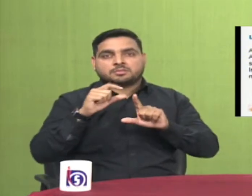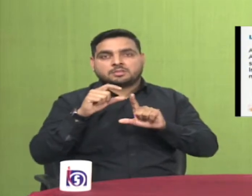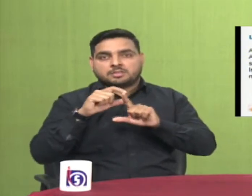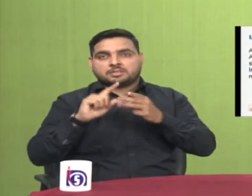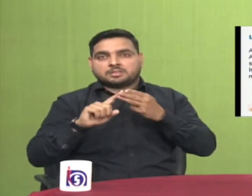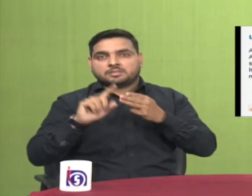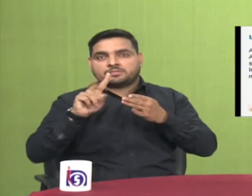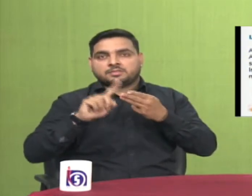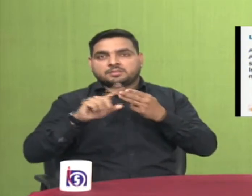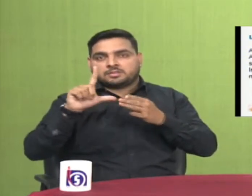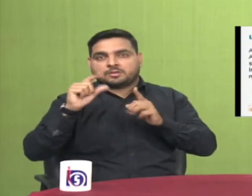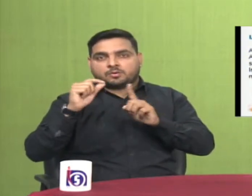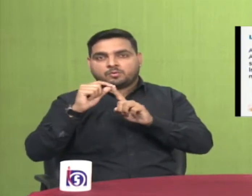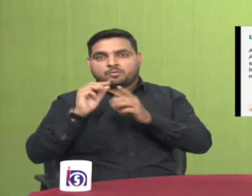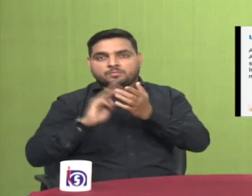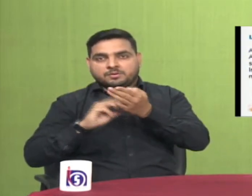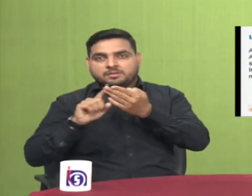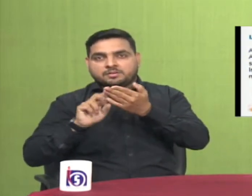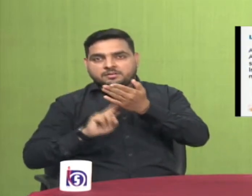Language development.